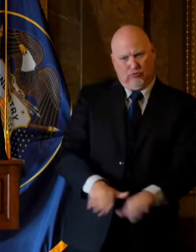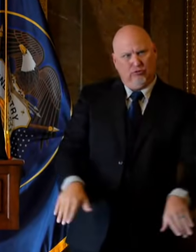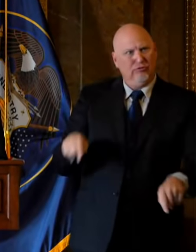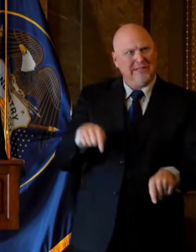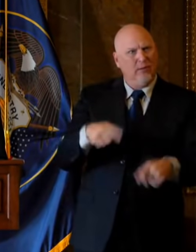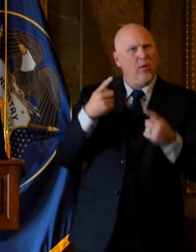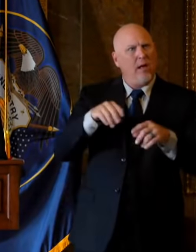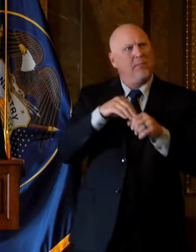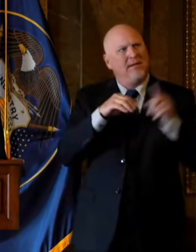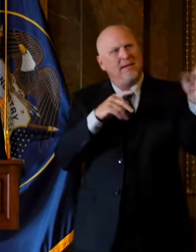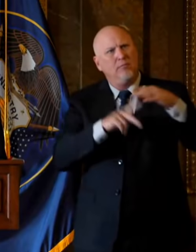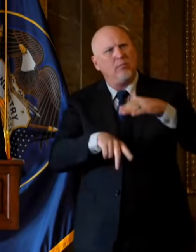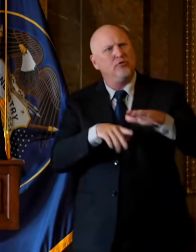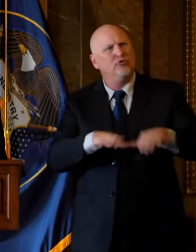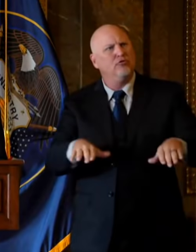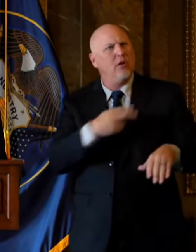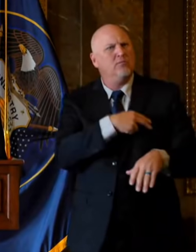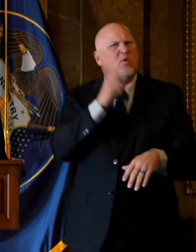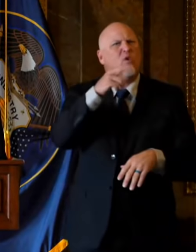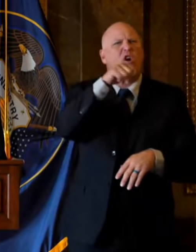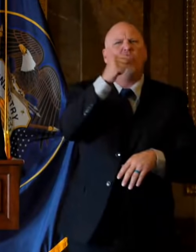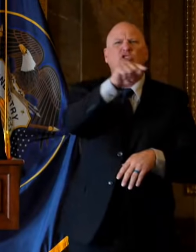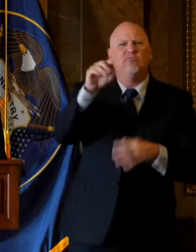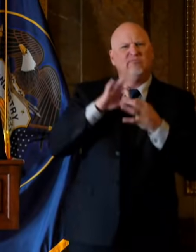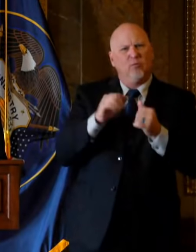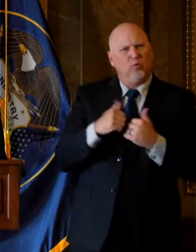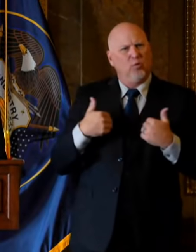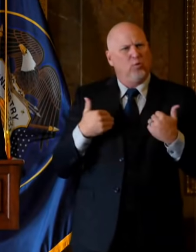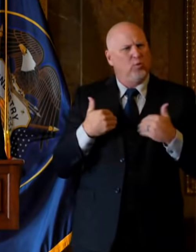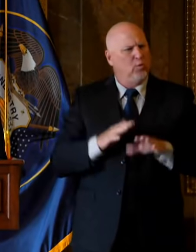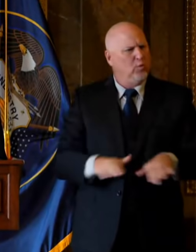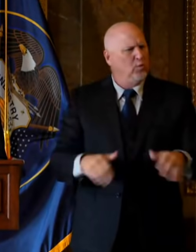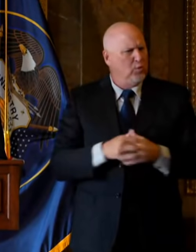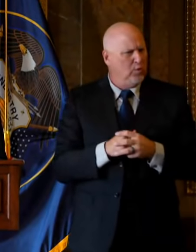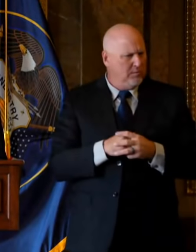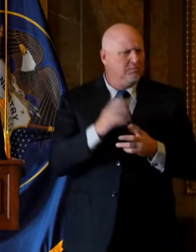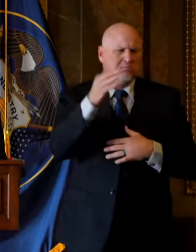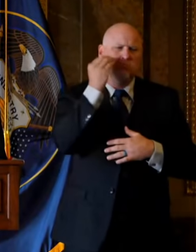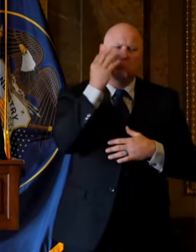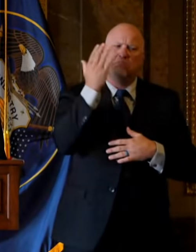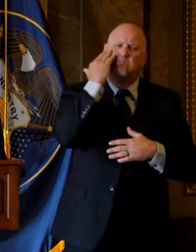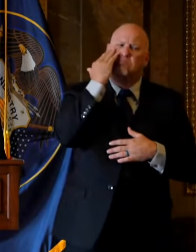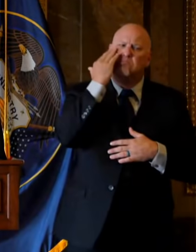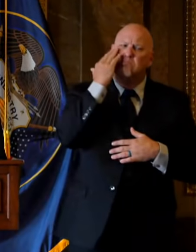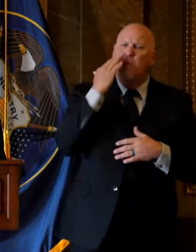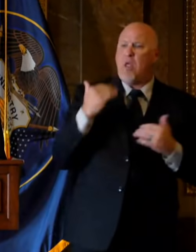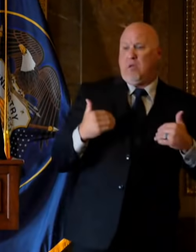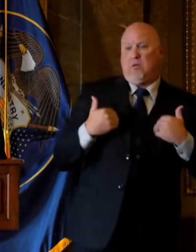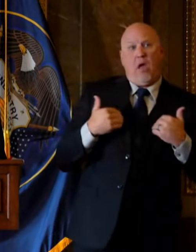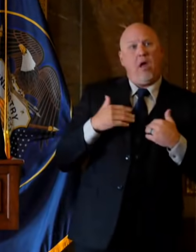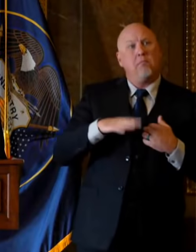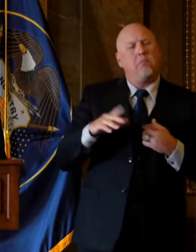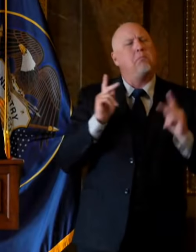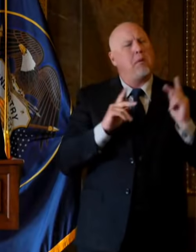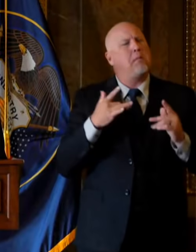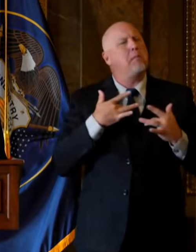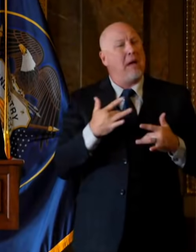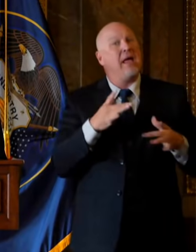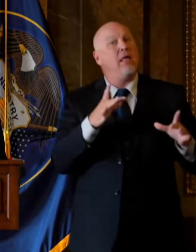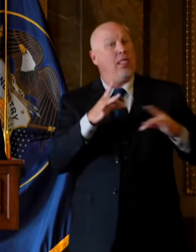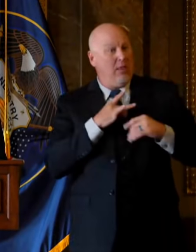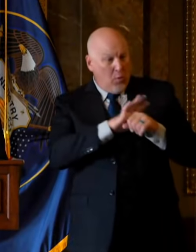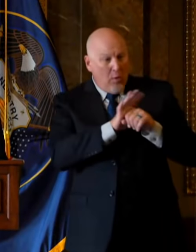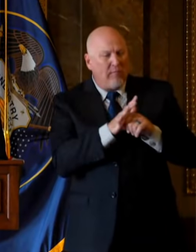that young people are still incredibly resilient, and gratefully this virus does not impact them the same